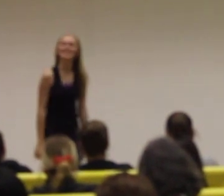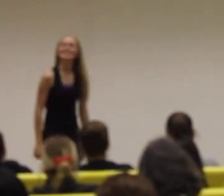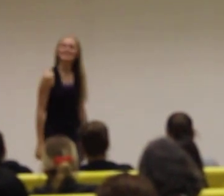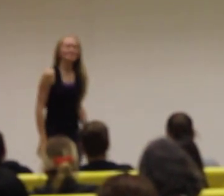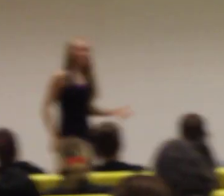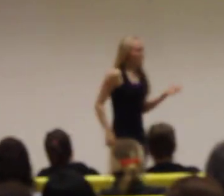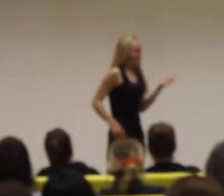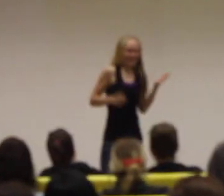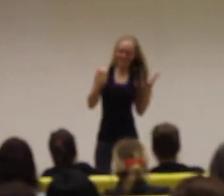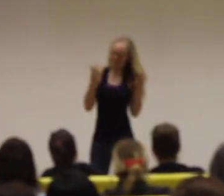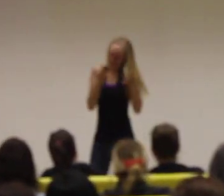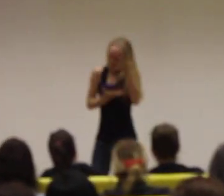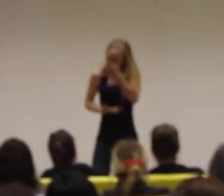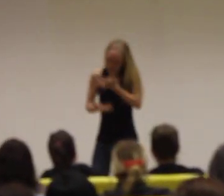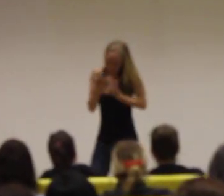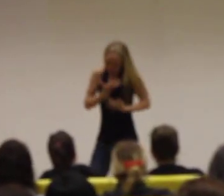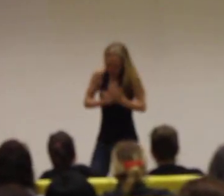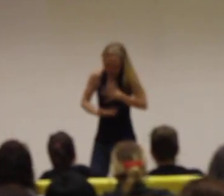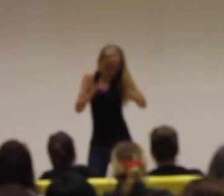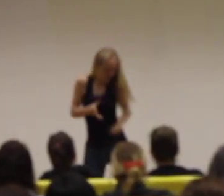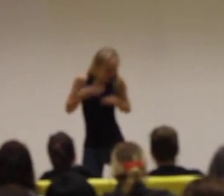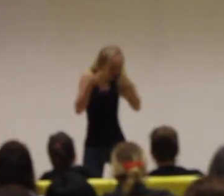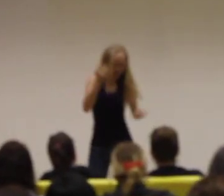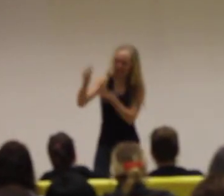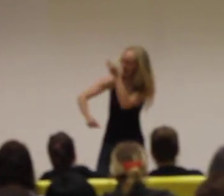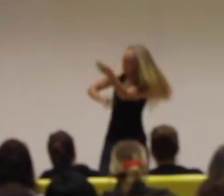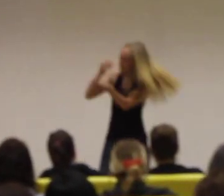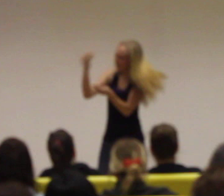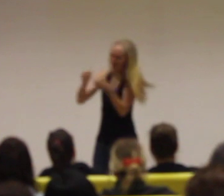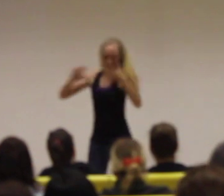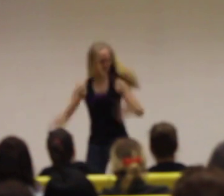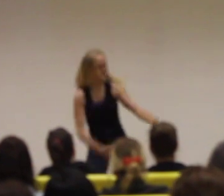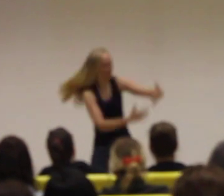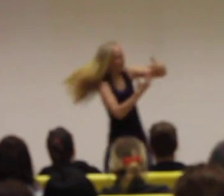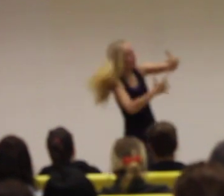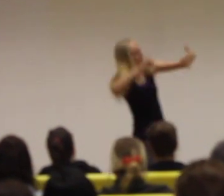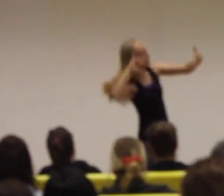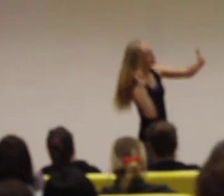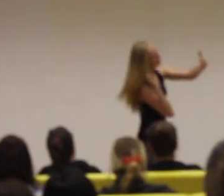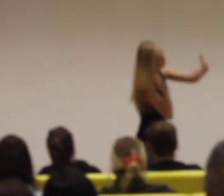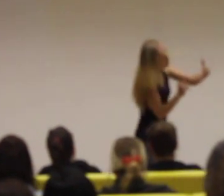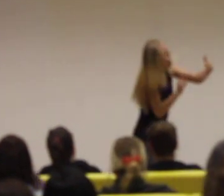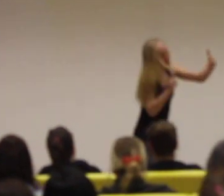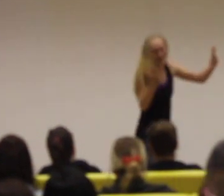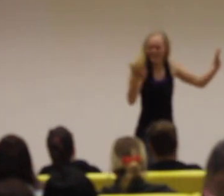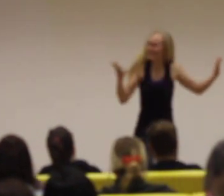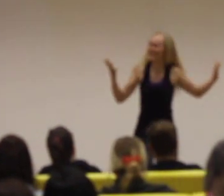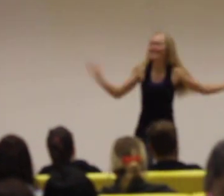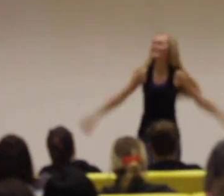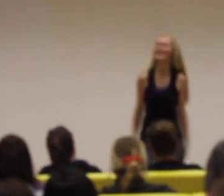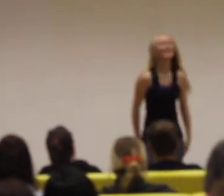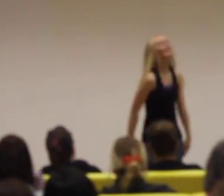Lie to your flesh and your blood Put your hands on the ones that you swore you loved